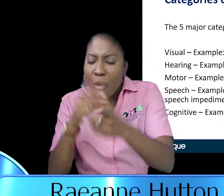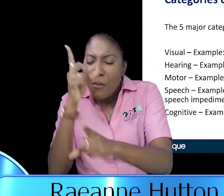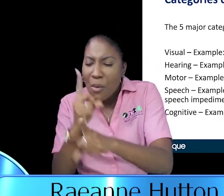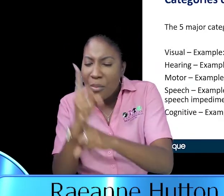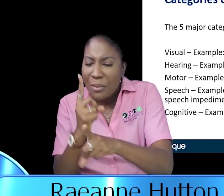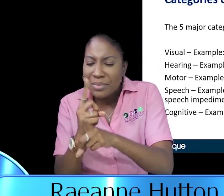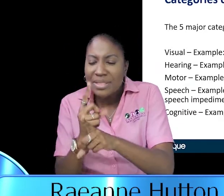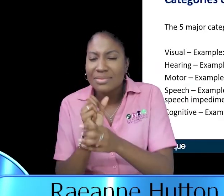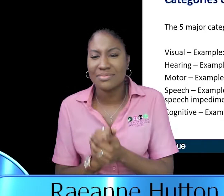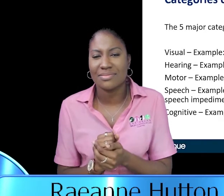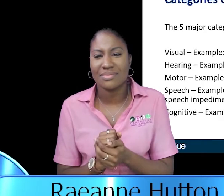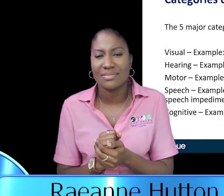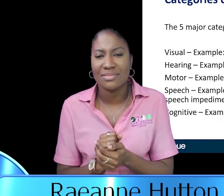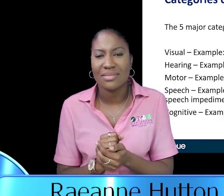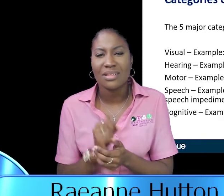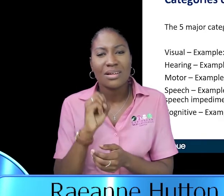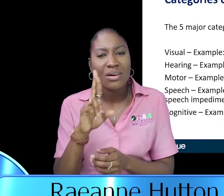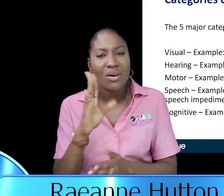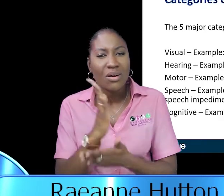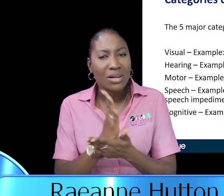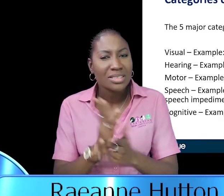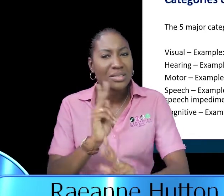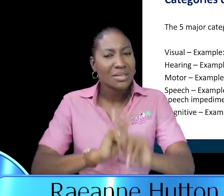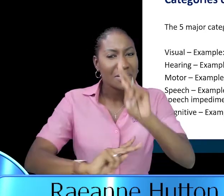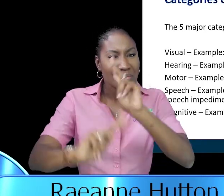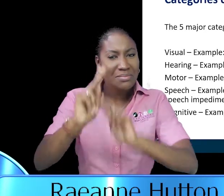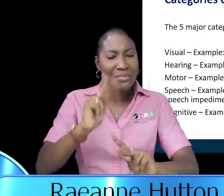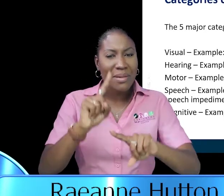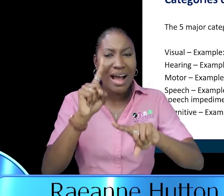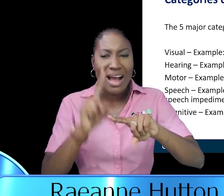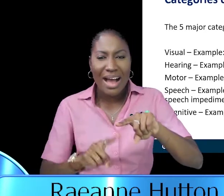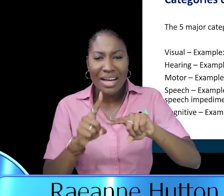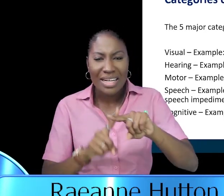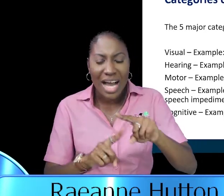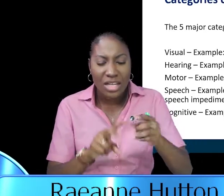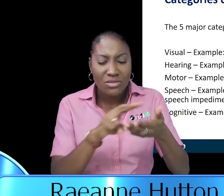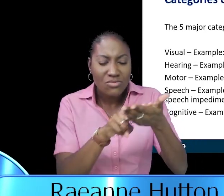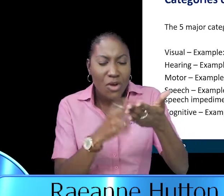dyslexia. Some people have trouble processing numbers.